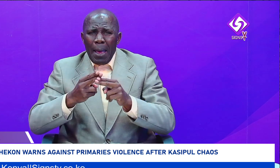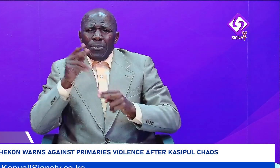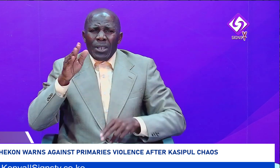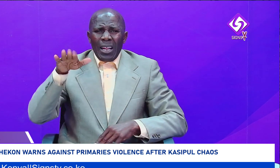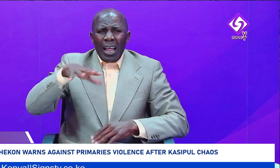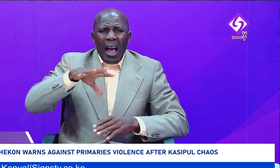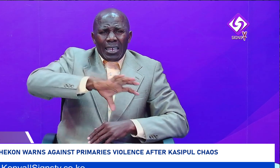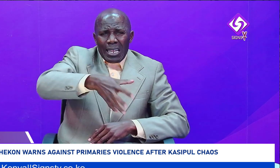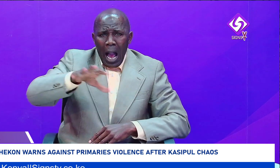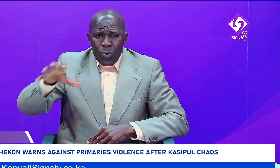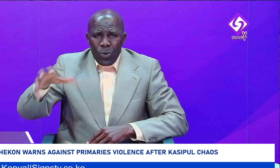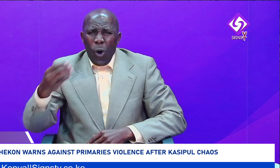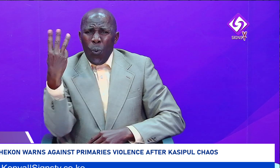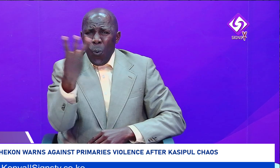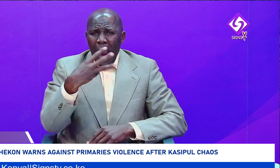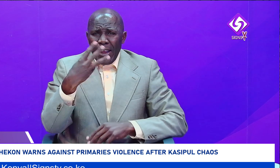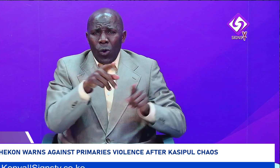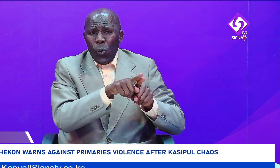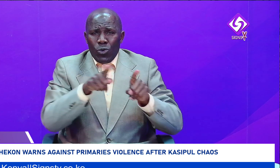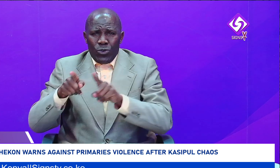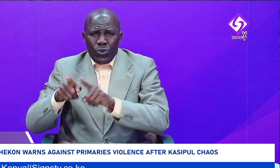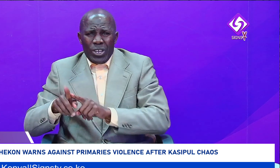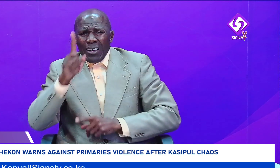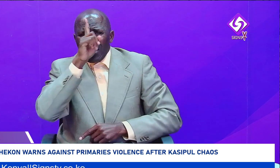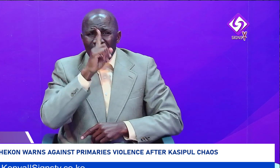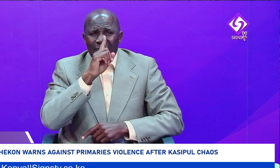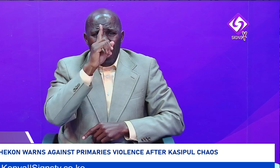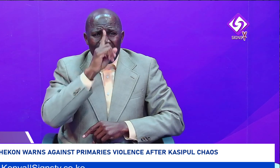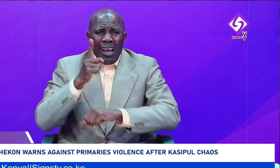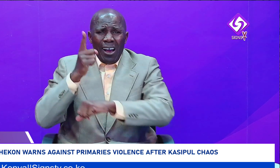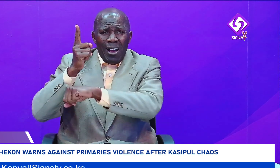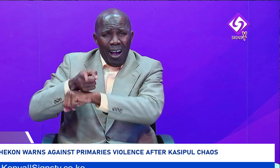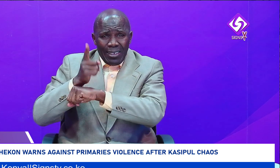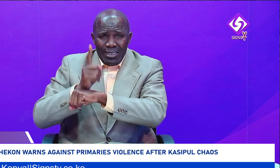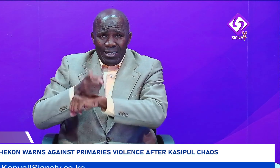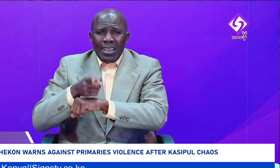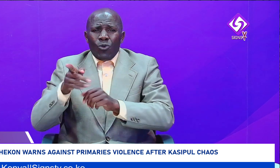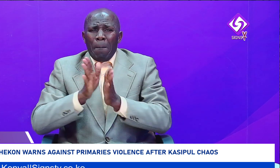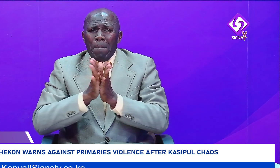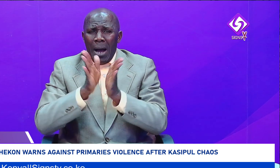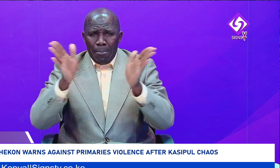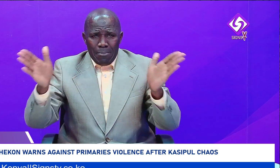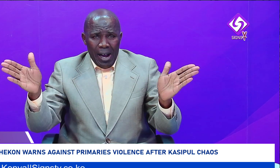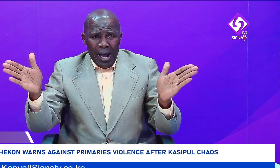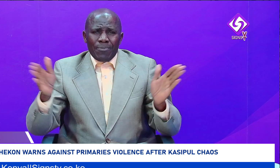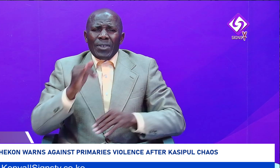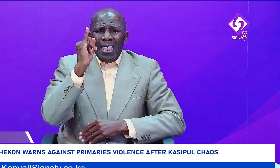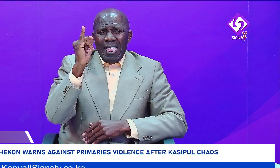confusing scenes that were witnessed at Kasipul constituency on Wednesday as a serious threat to the